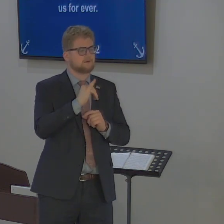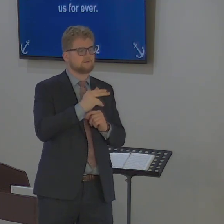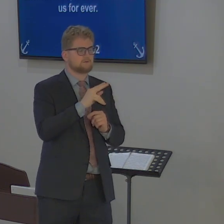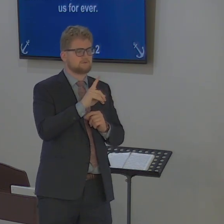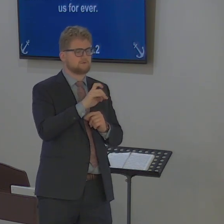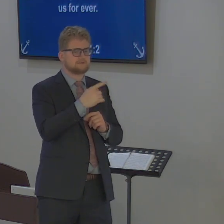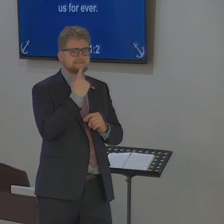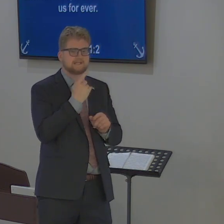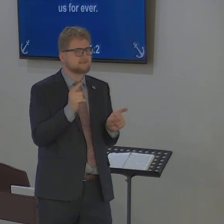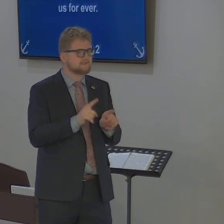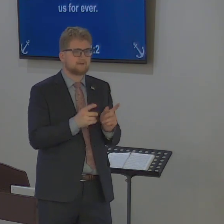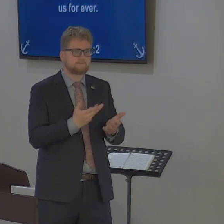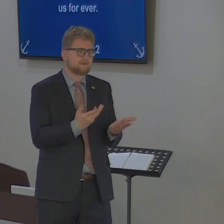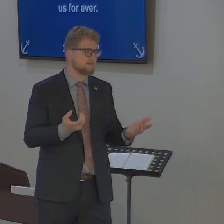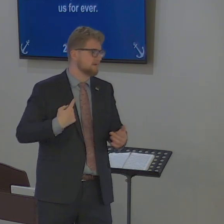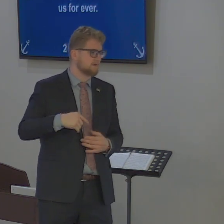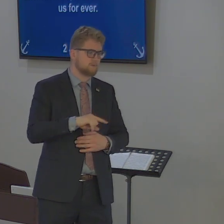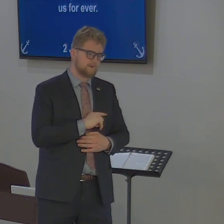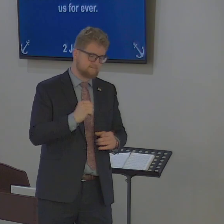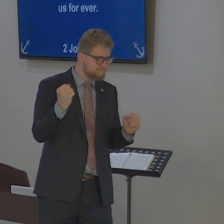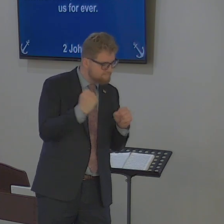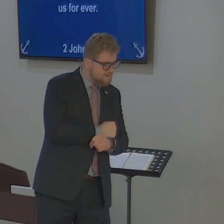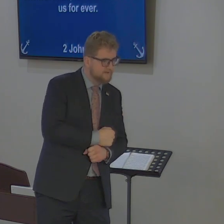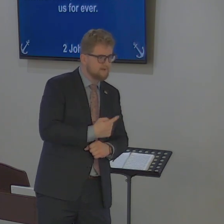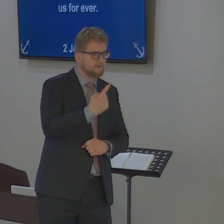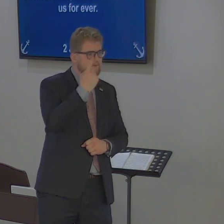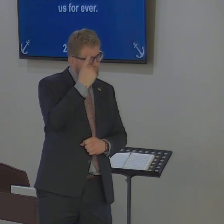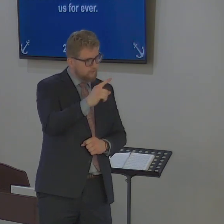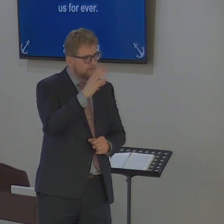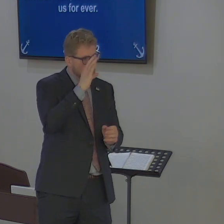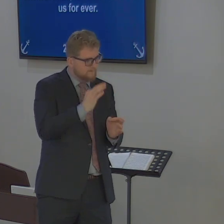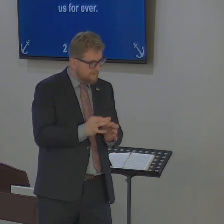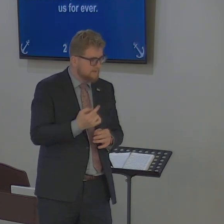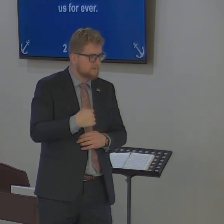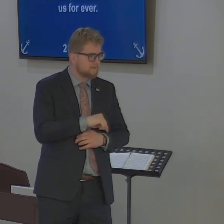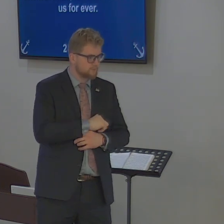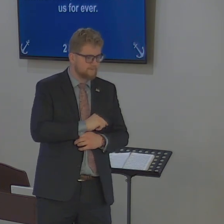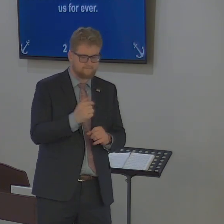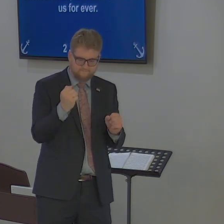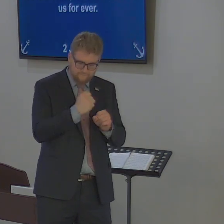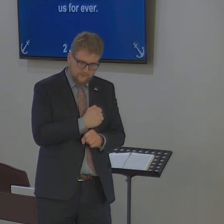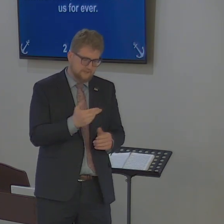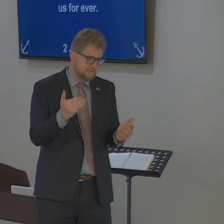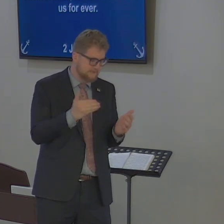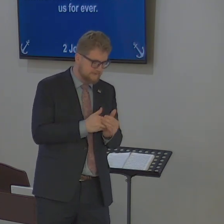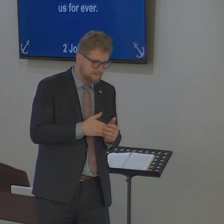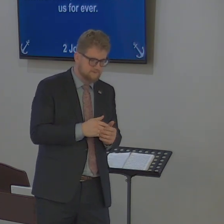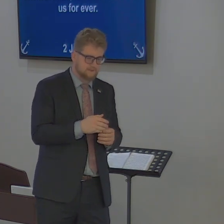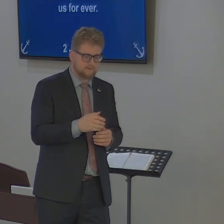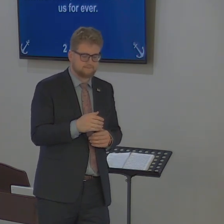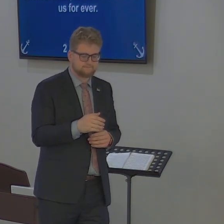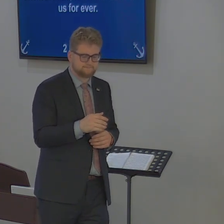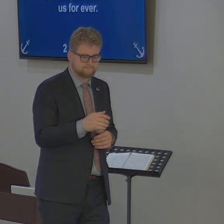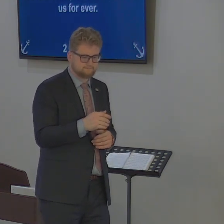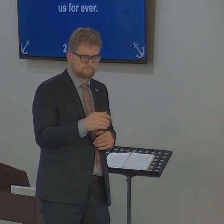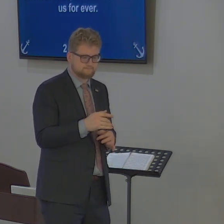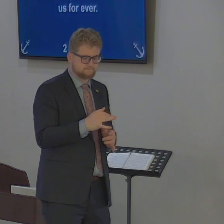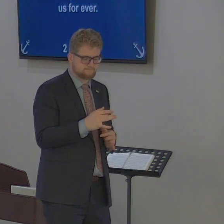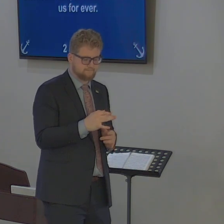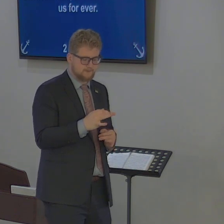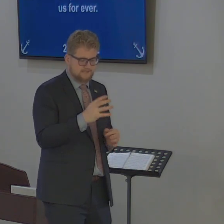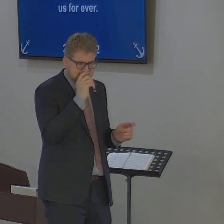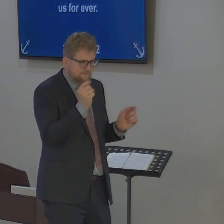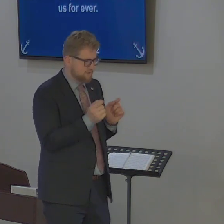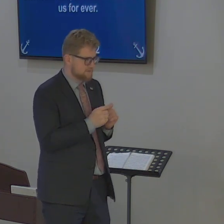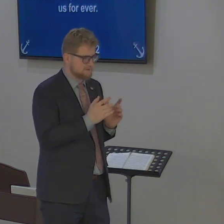we contend for the faith. We continue to fight against deception and deceivers. He said, what does that mean? Well, when deception